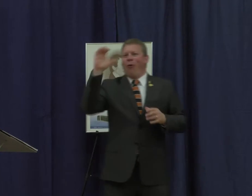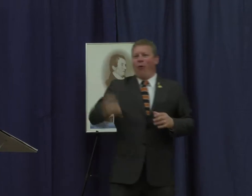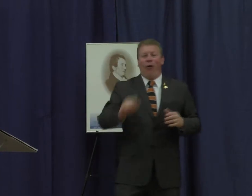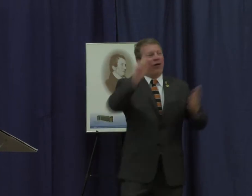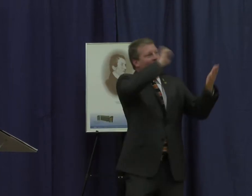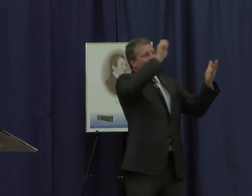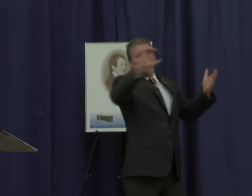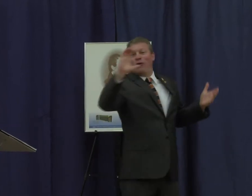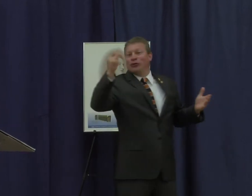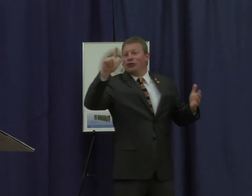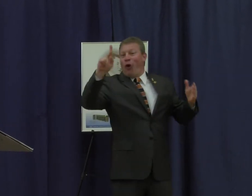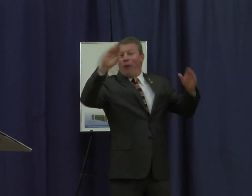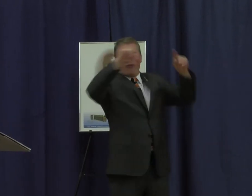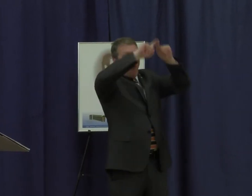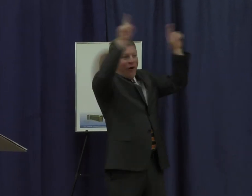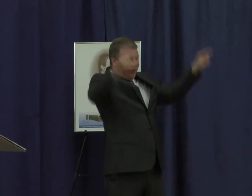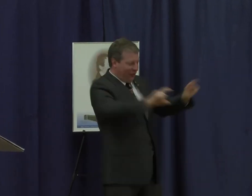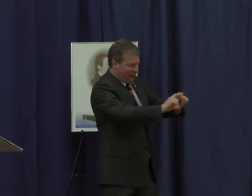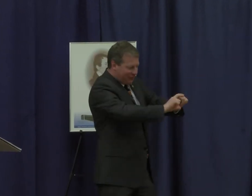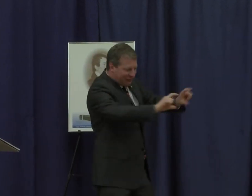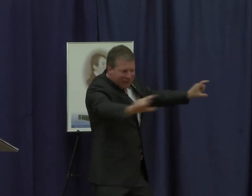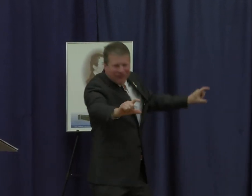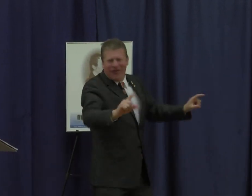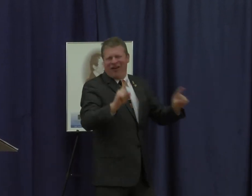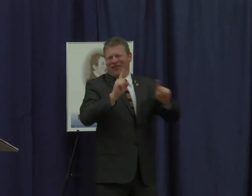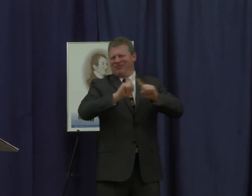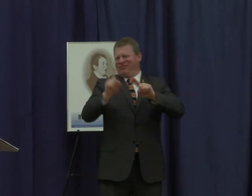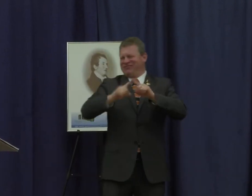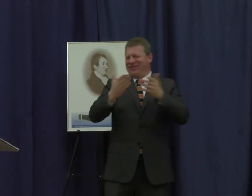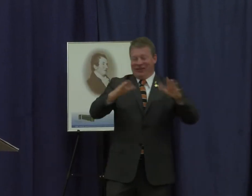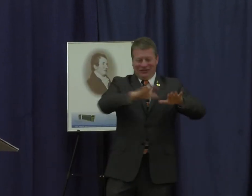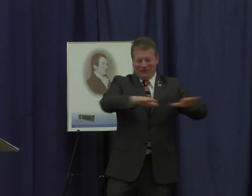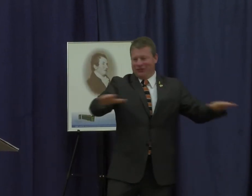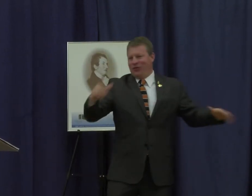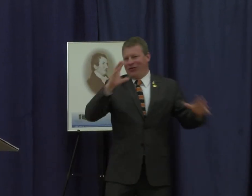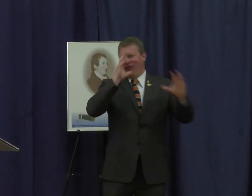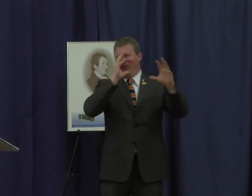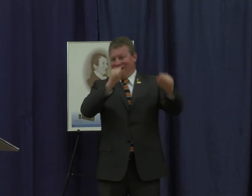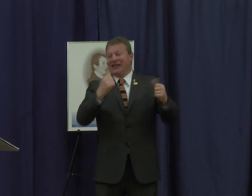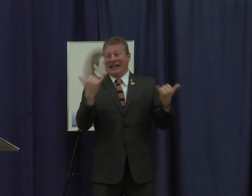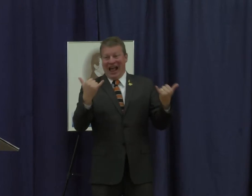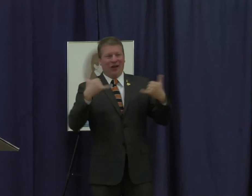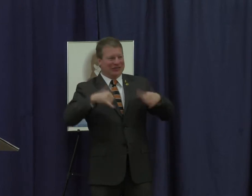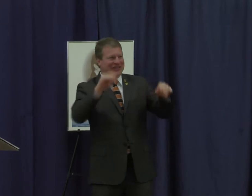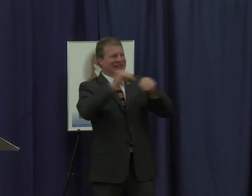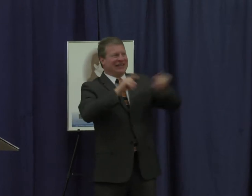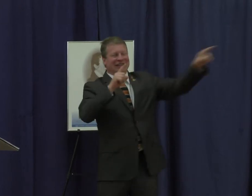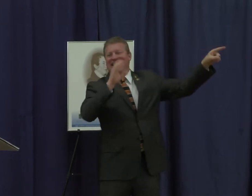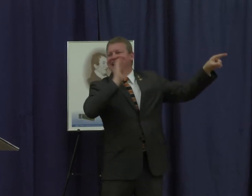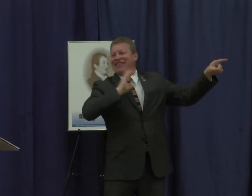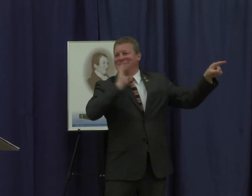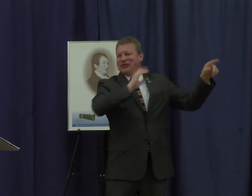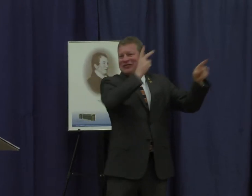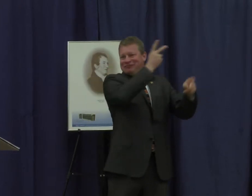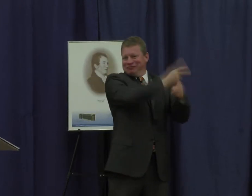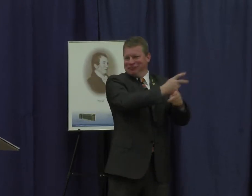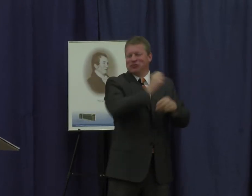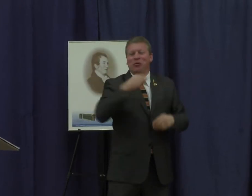portico, the old chalkboards with the tray. So that was very fascinating.